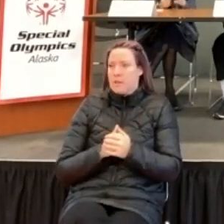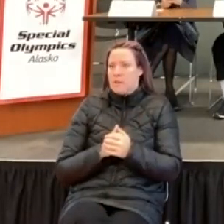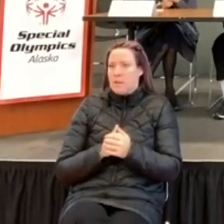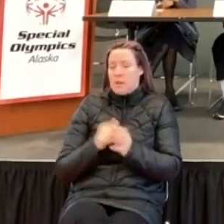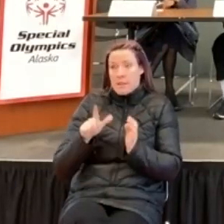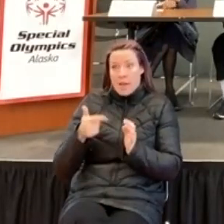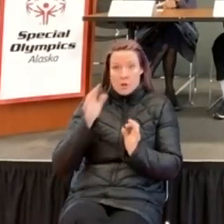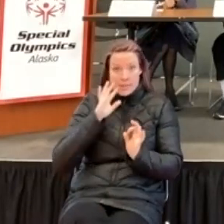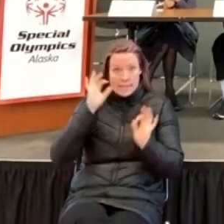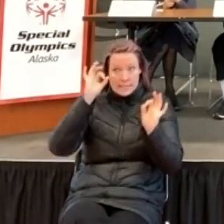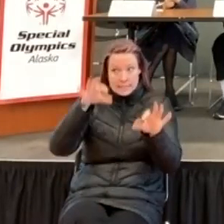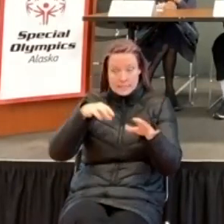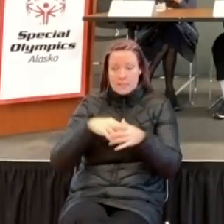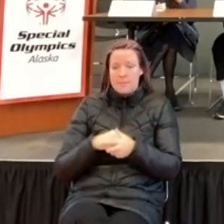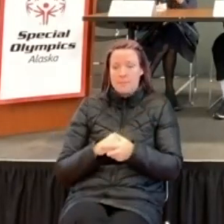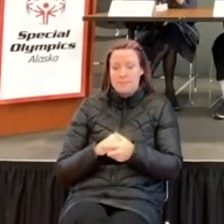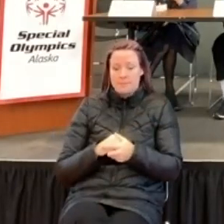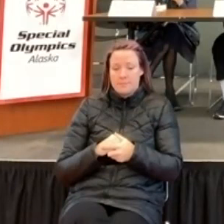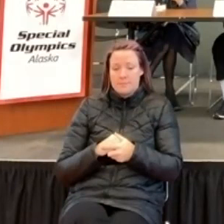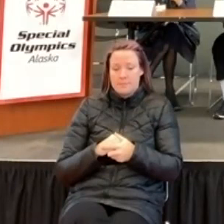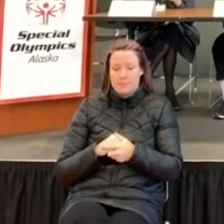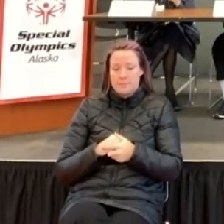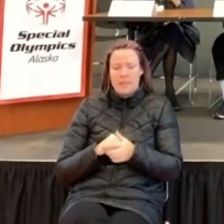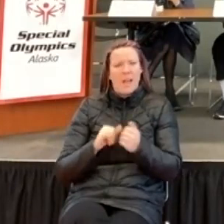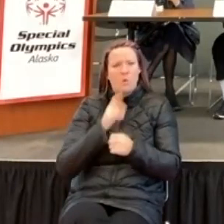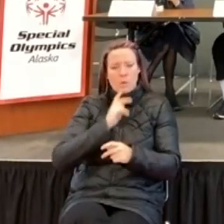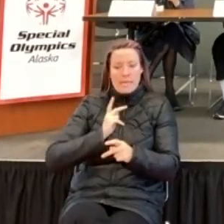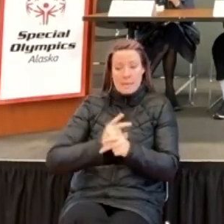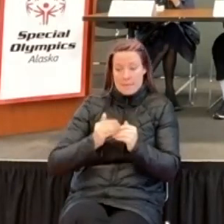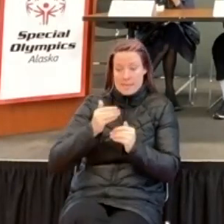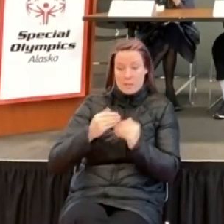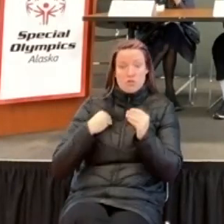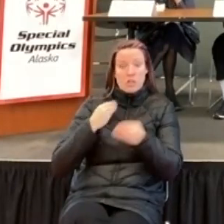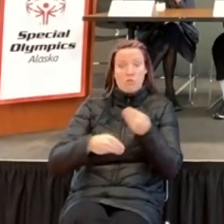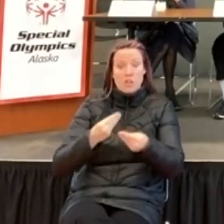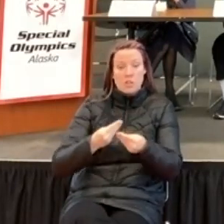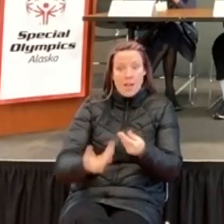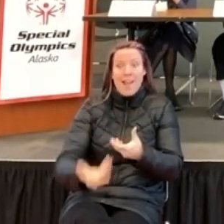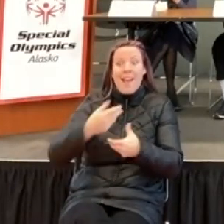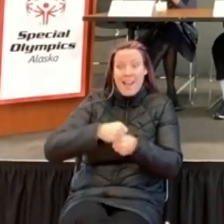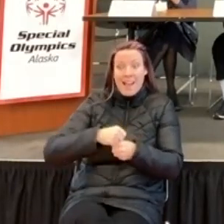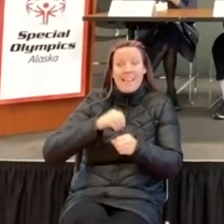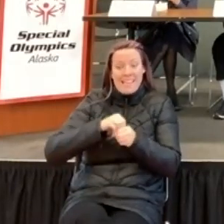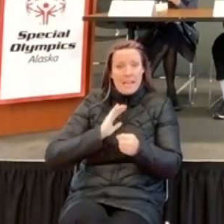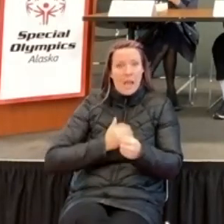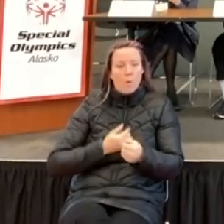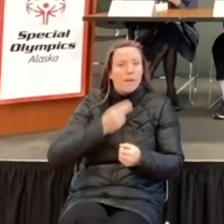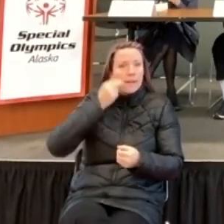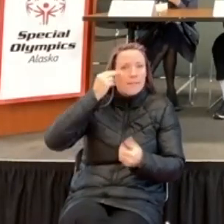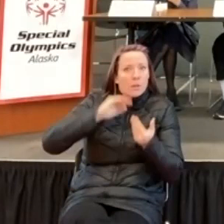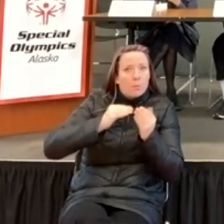the other thing is solving how to keep the next generation in our villages for our Native